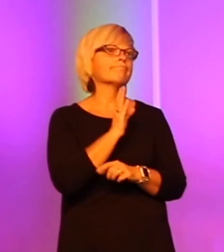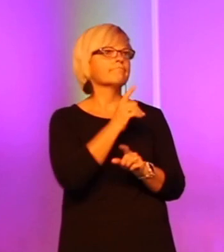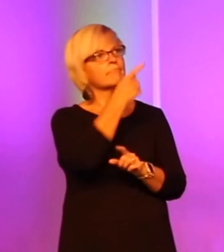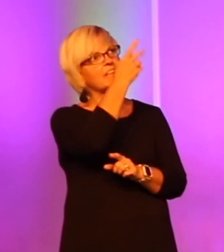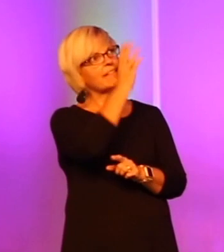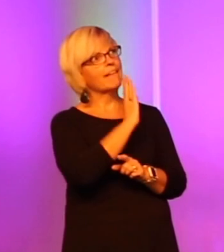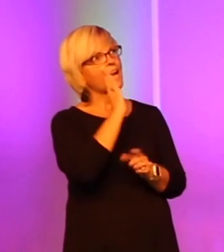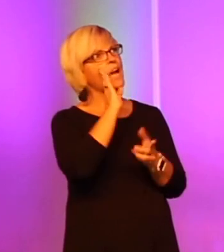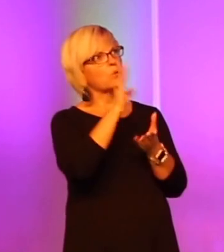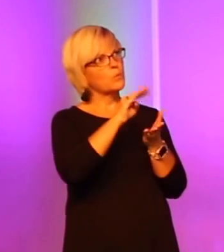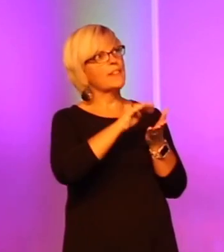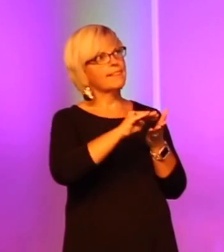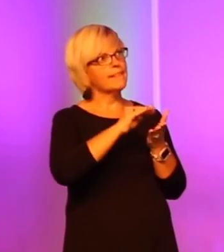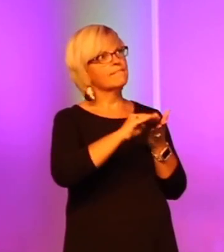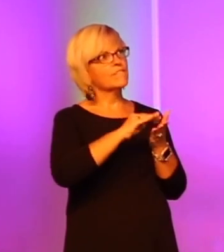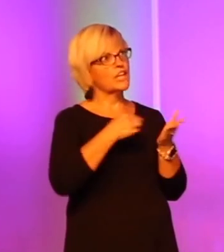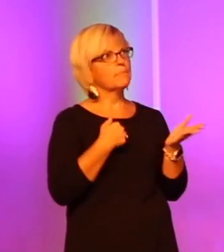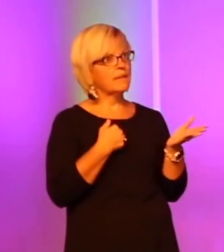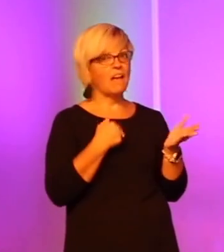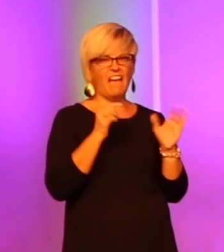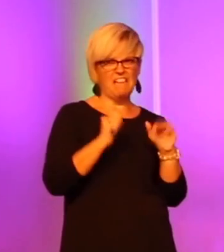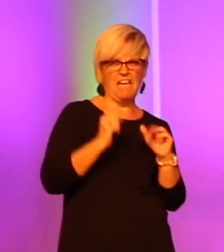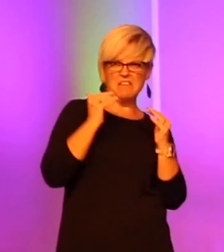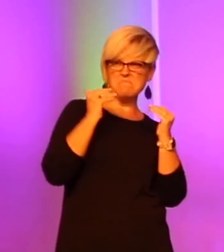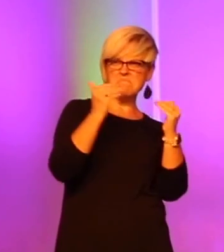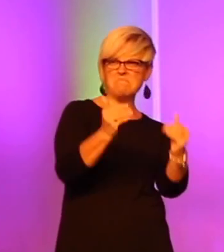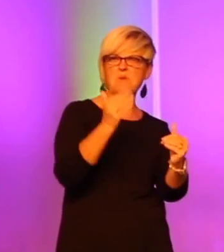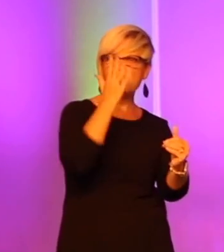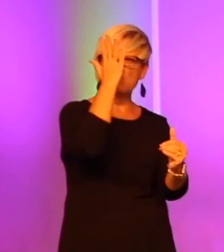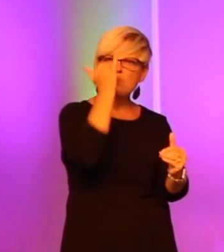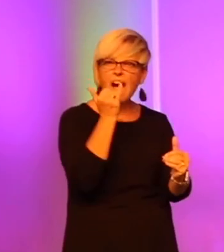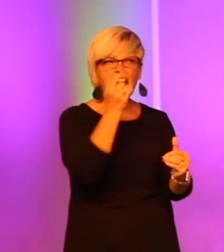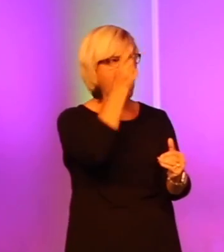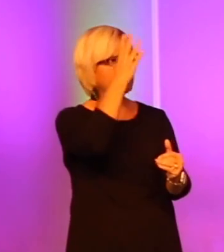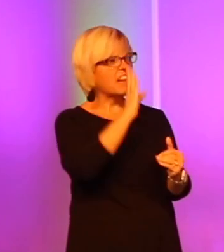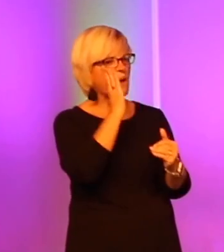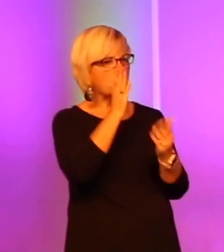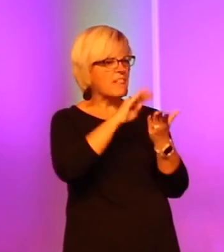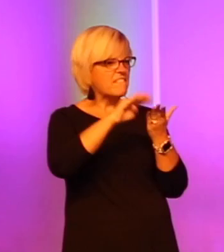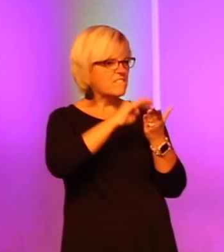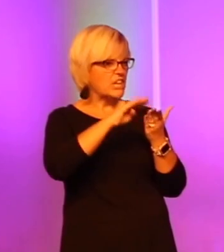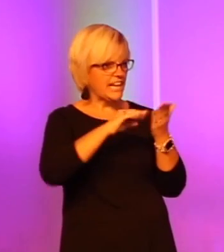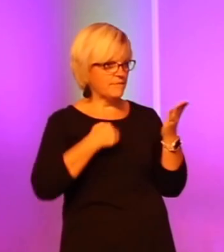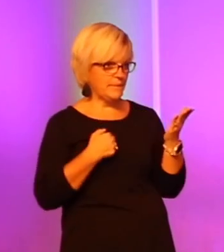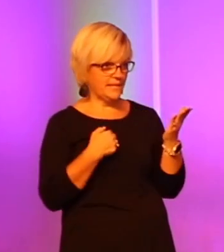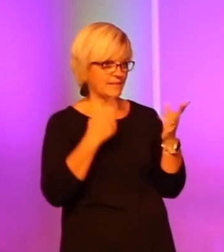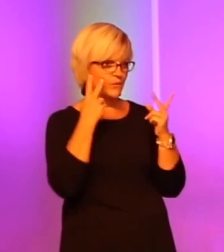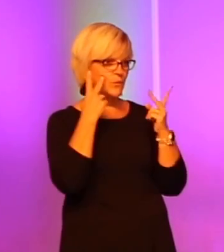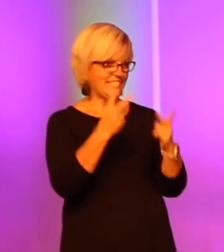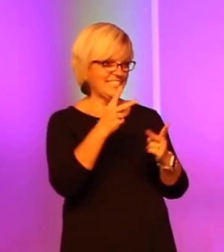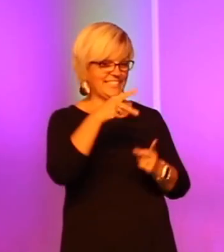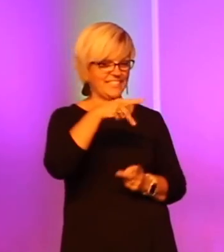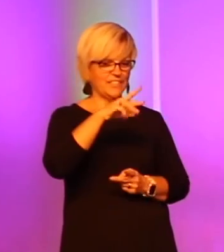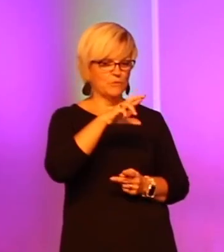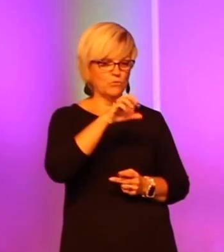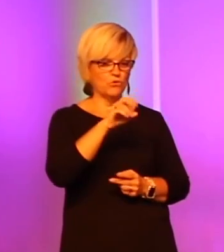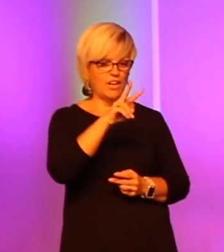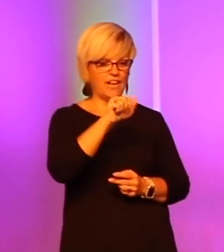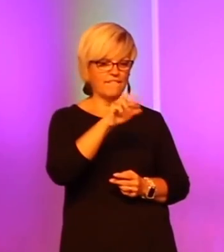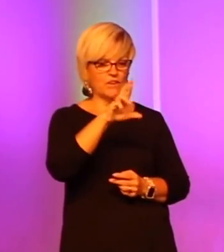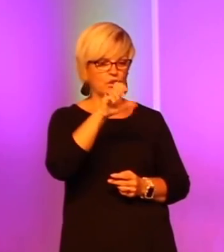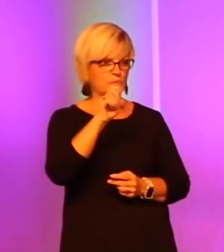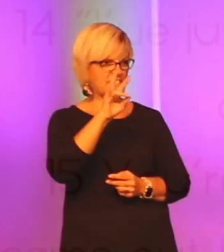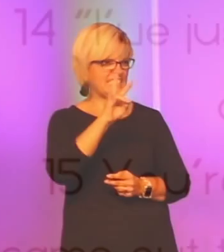me. I can do it because God will forgive me. And that's what we see in Proverbs 7 here. Proverbs